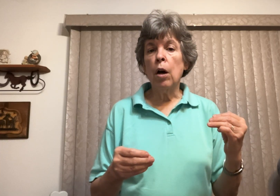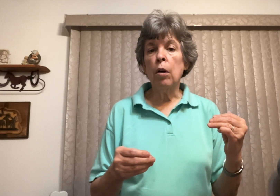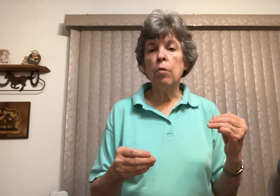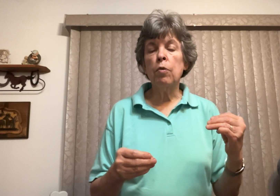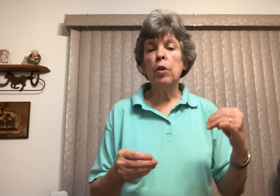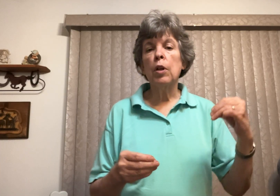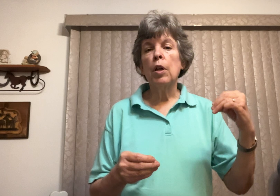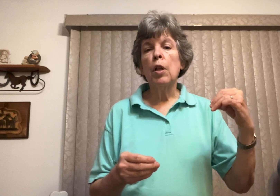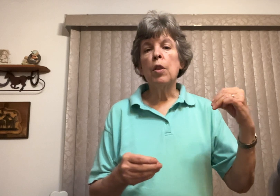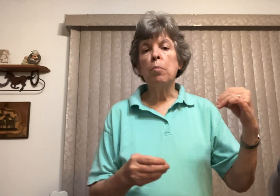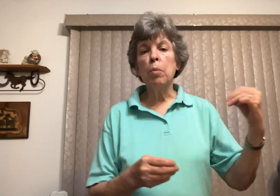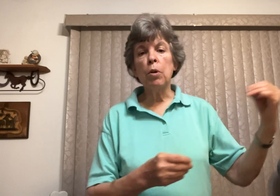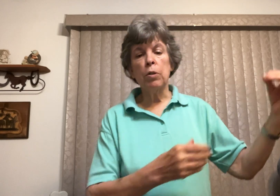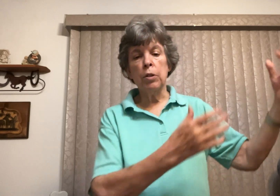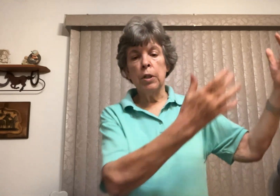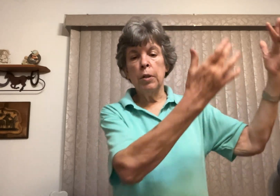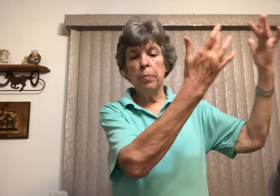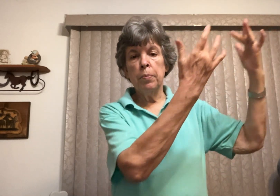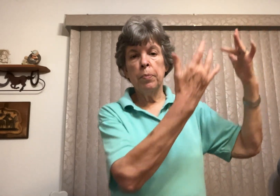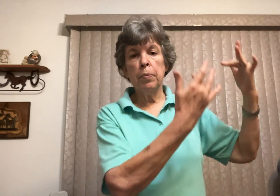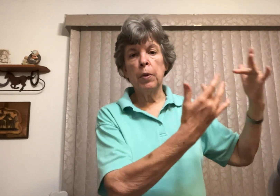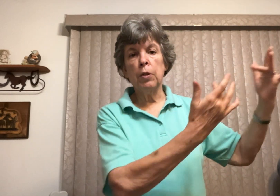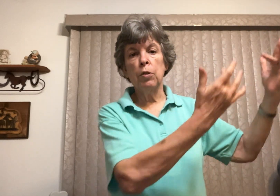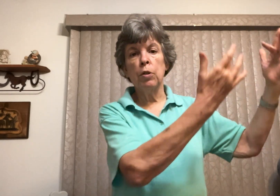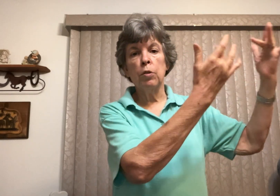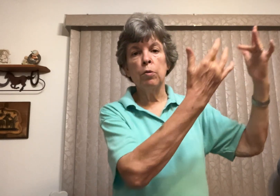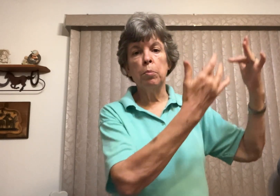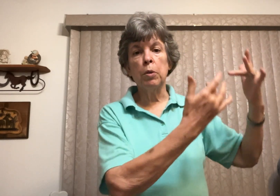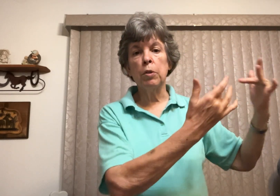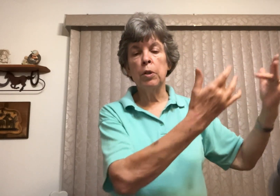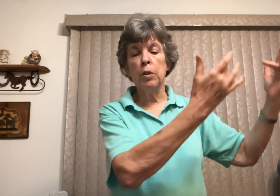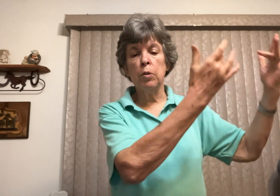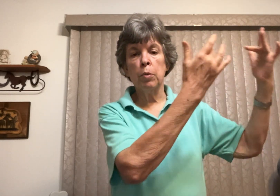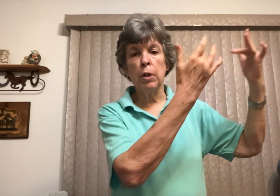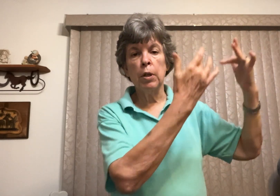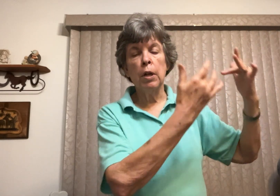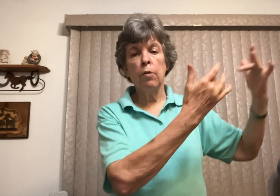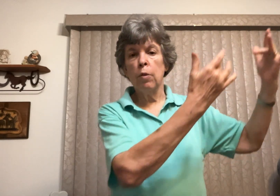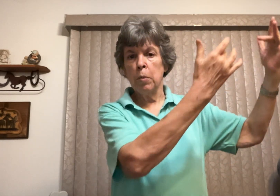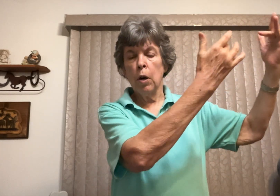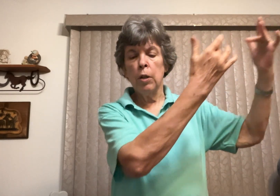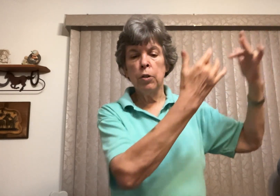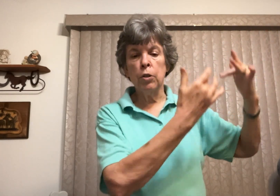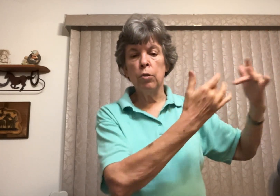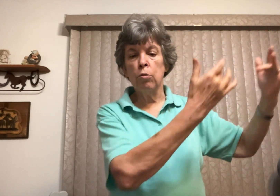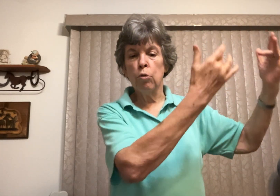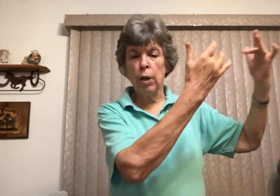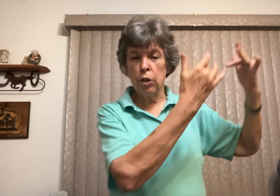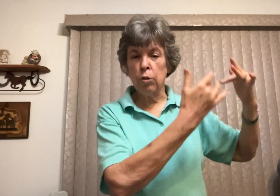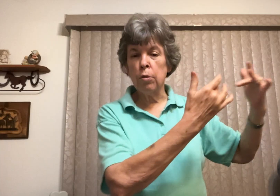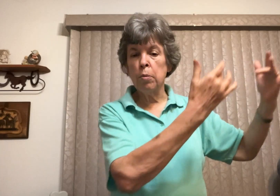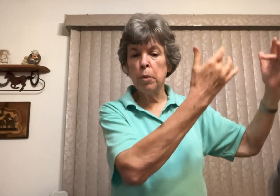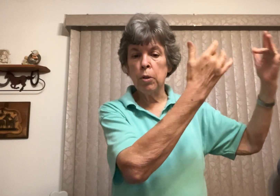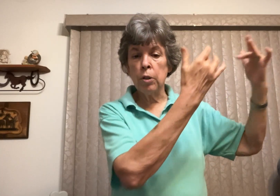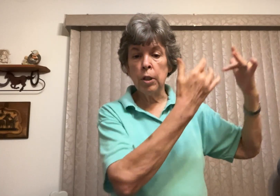of the mercy, and you can do mercy this way from God to you, directional mercy,